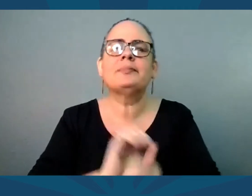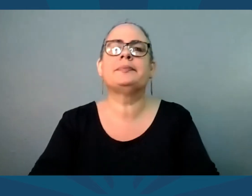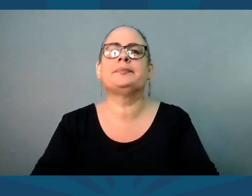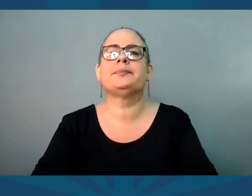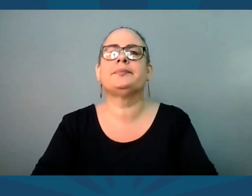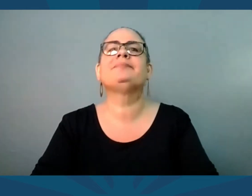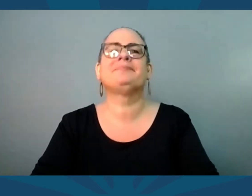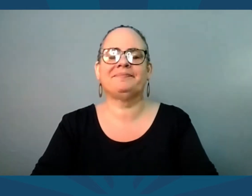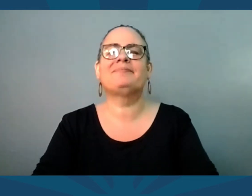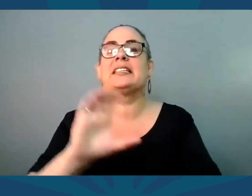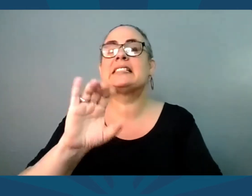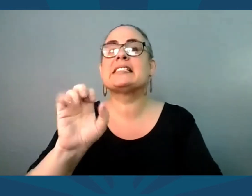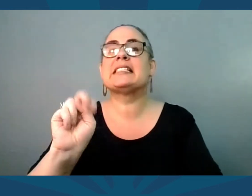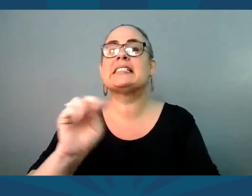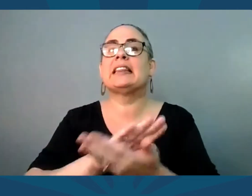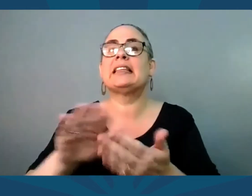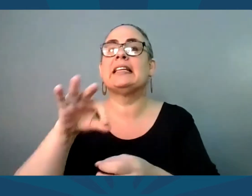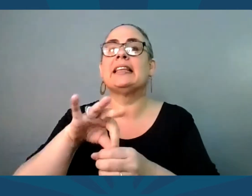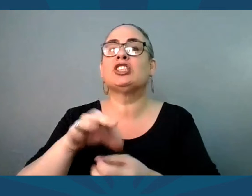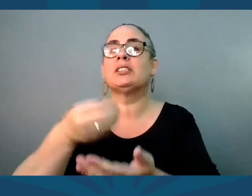How is Clean Elections funded?